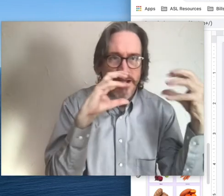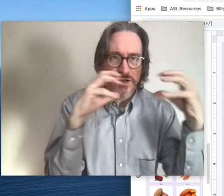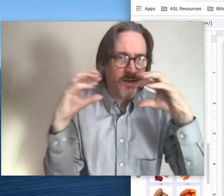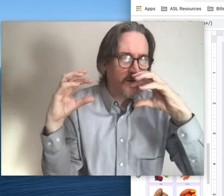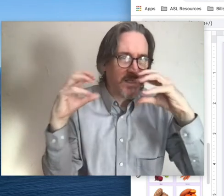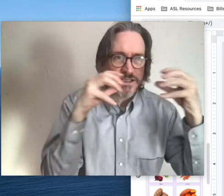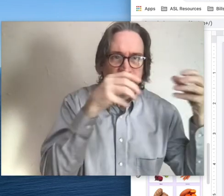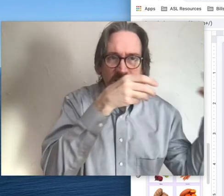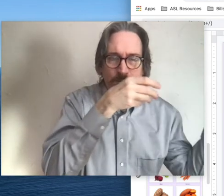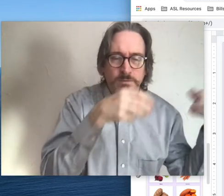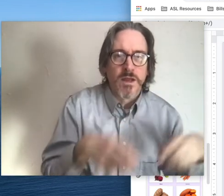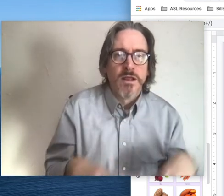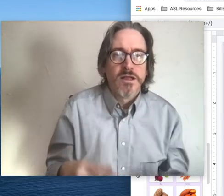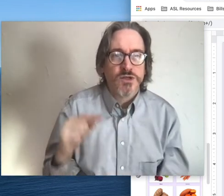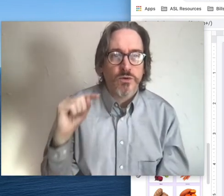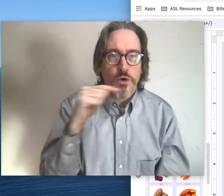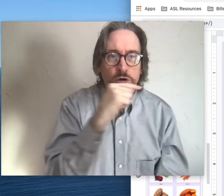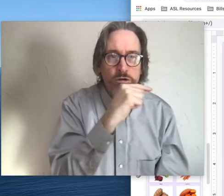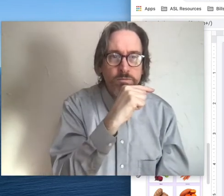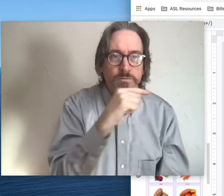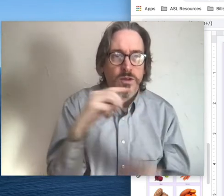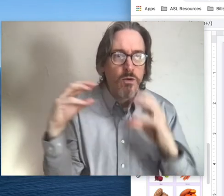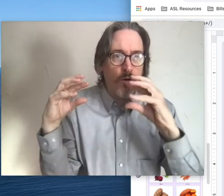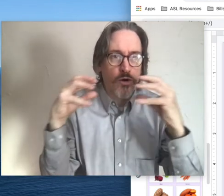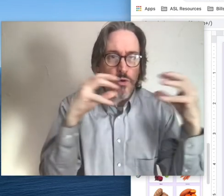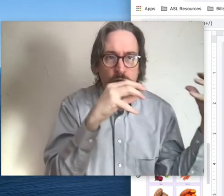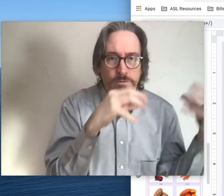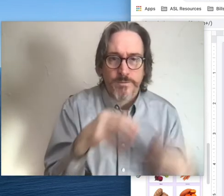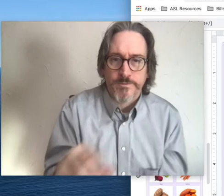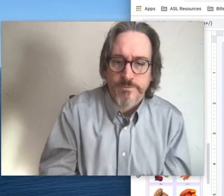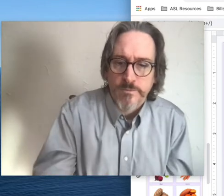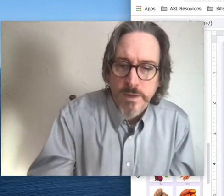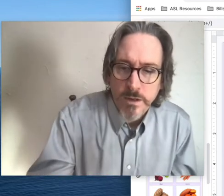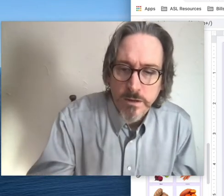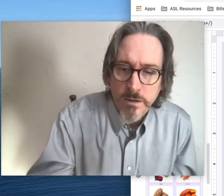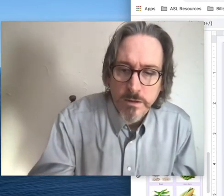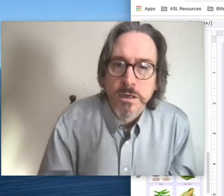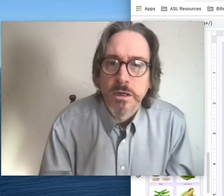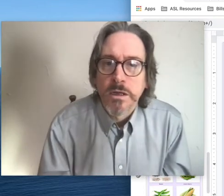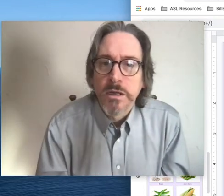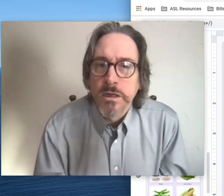people kind of do it this way. So corn, corn.